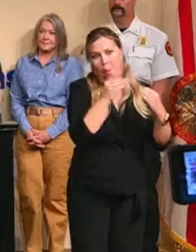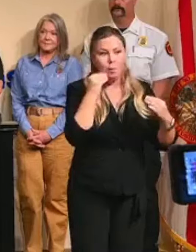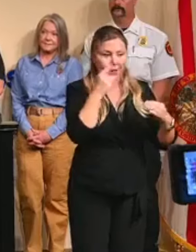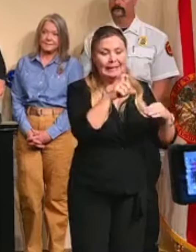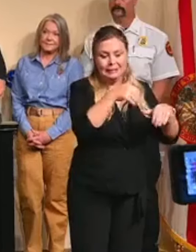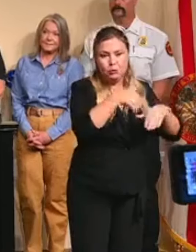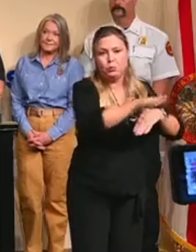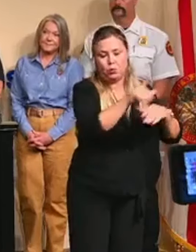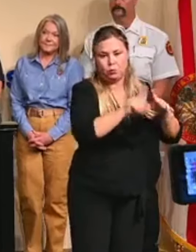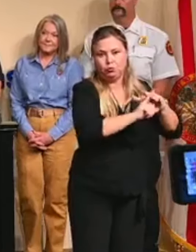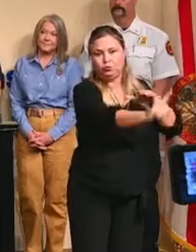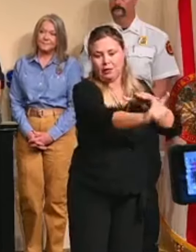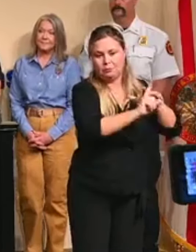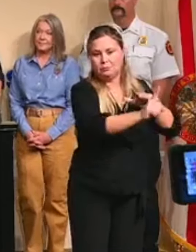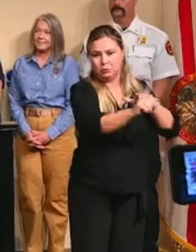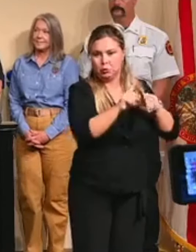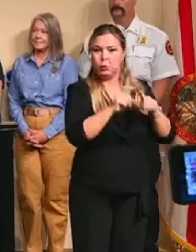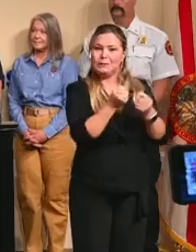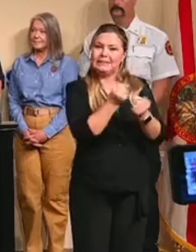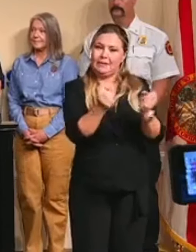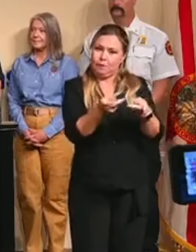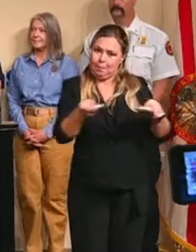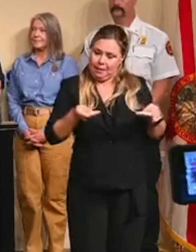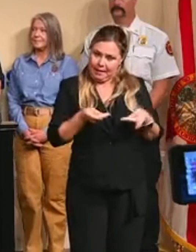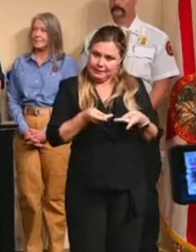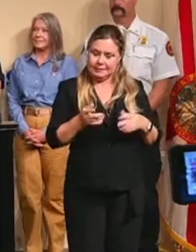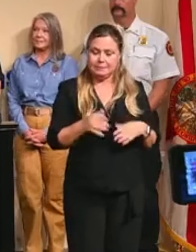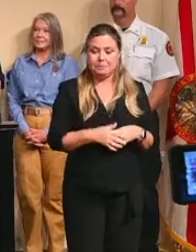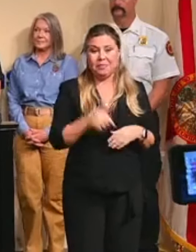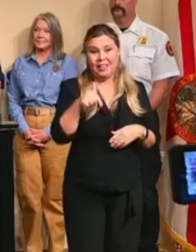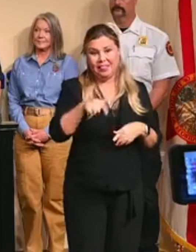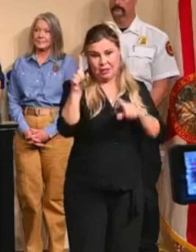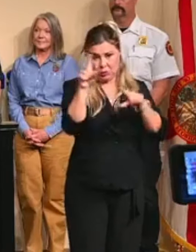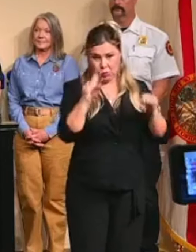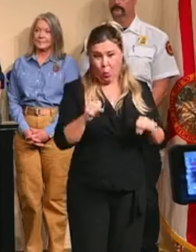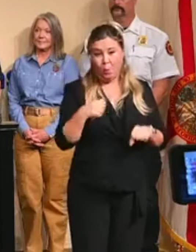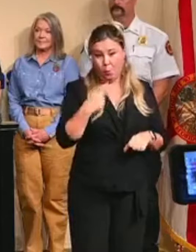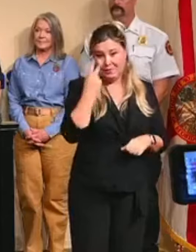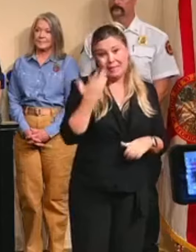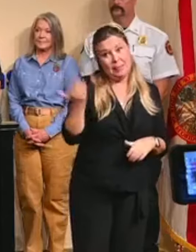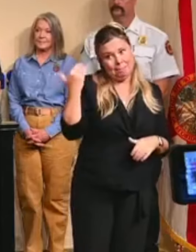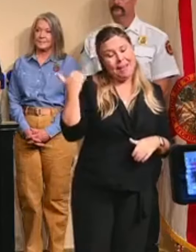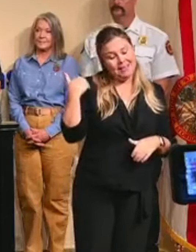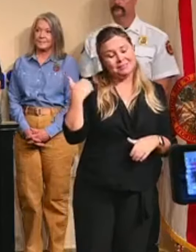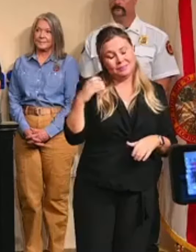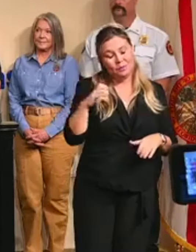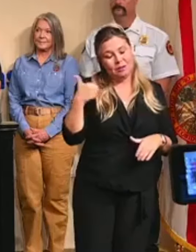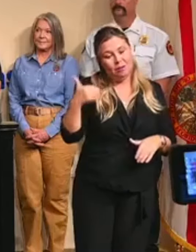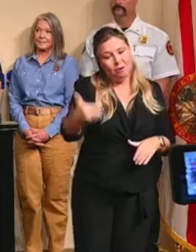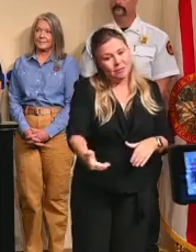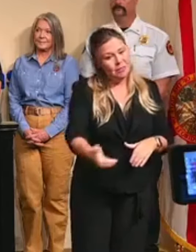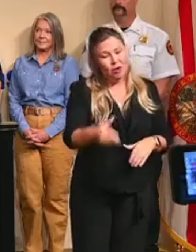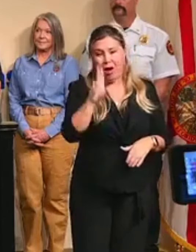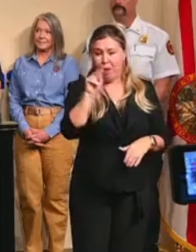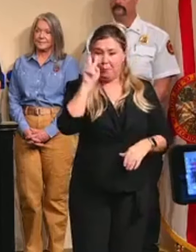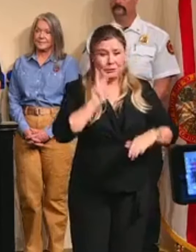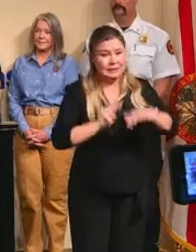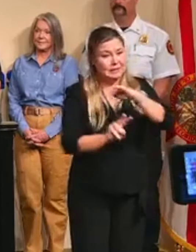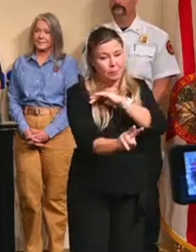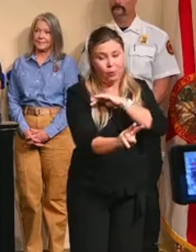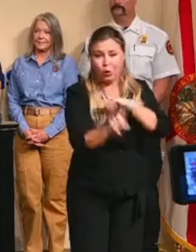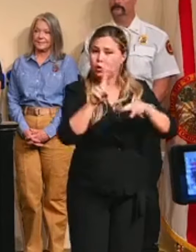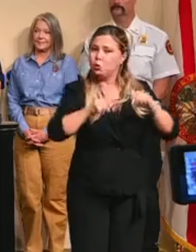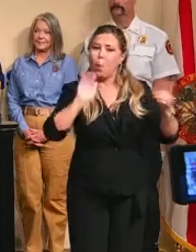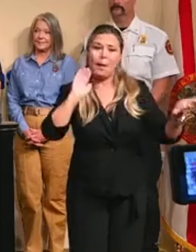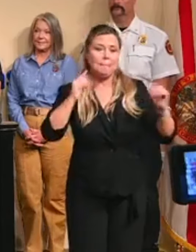county so they can simply get out of here and go to a safer place. This storm, as we've seen in the past, and we've done this a lot, are unpredictable. So don't